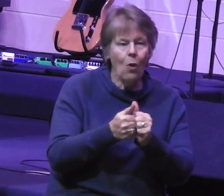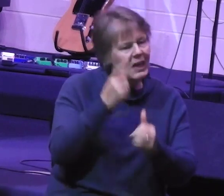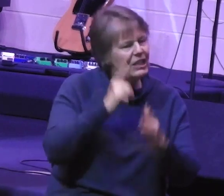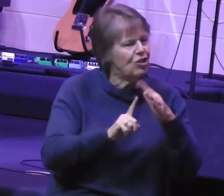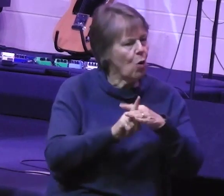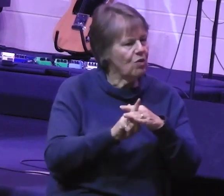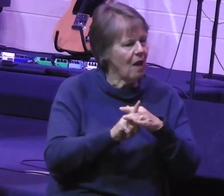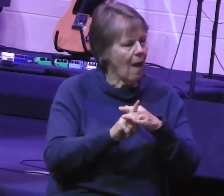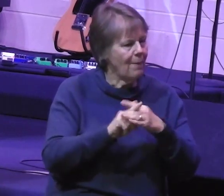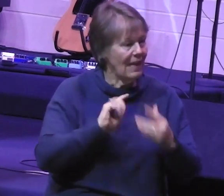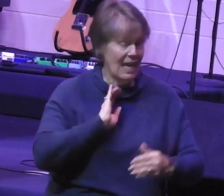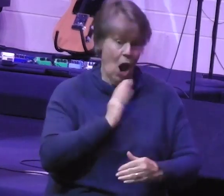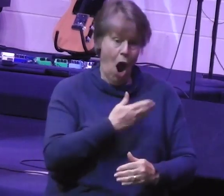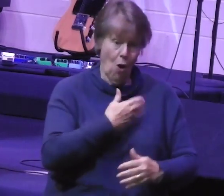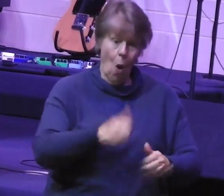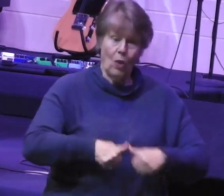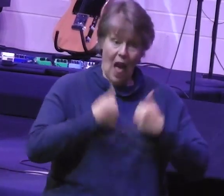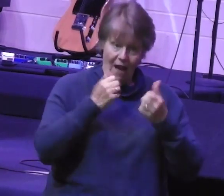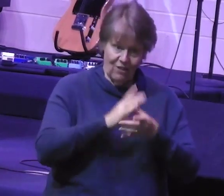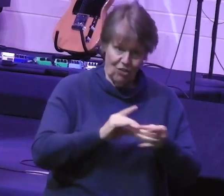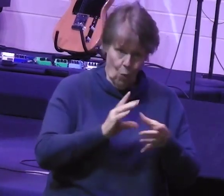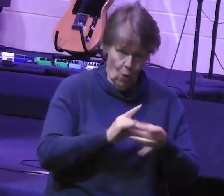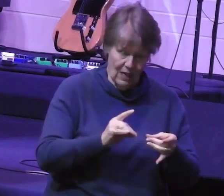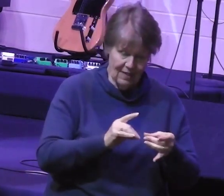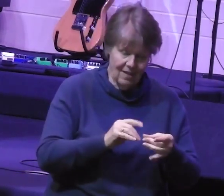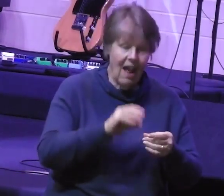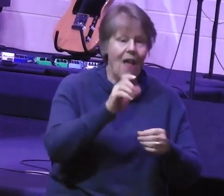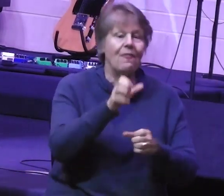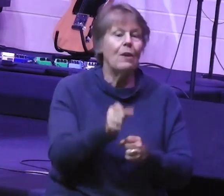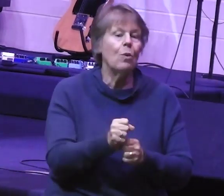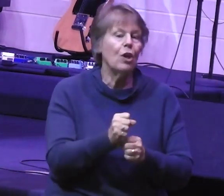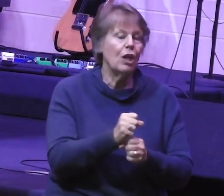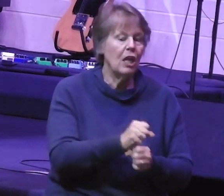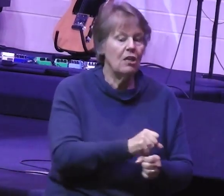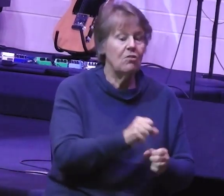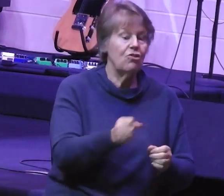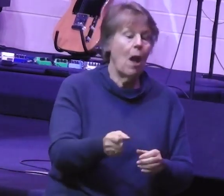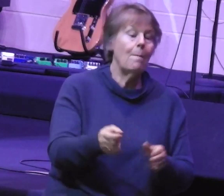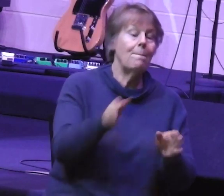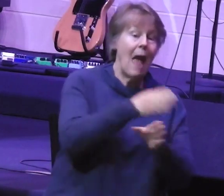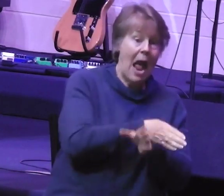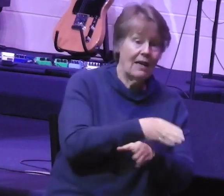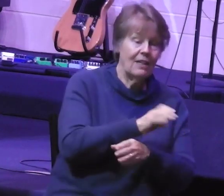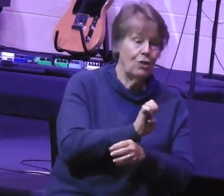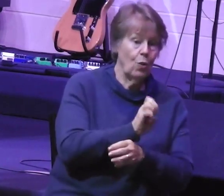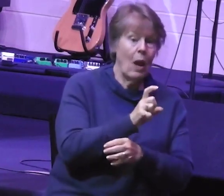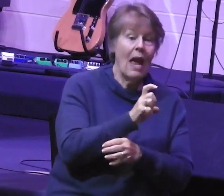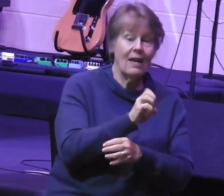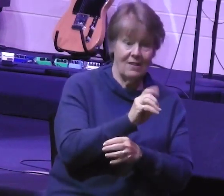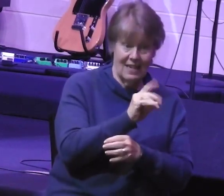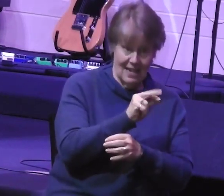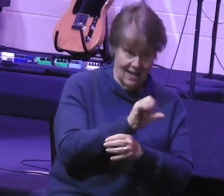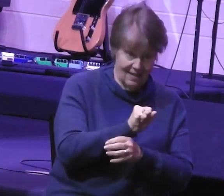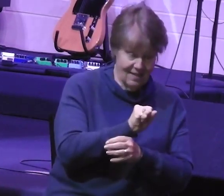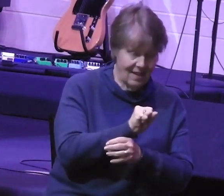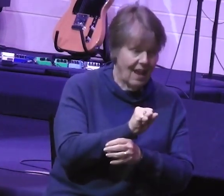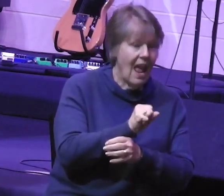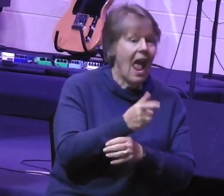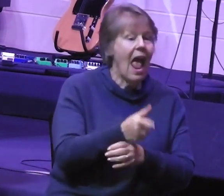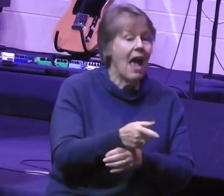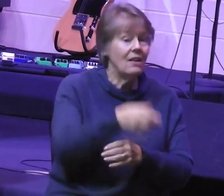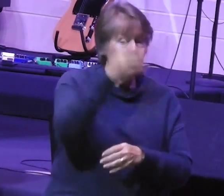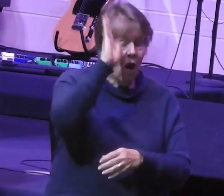lives. And then we're going to jump back into Exodus, and we're going to read the making of the covenant between God